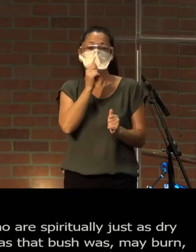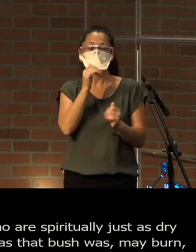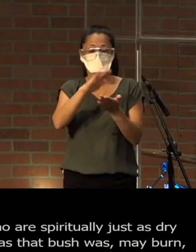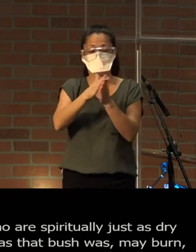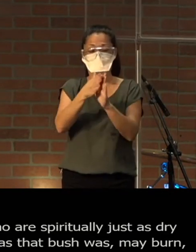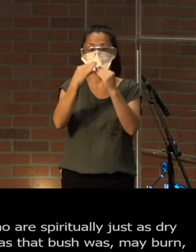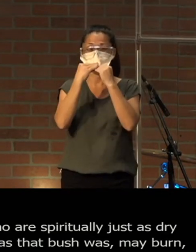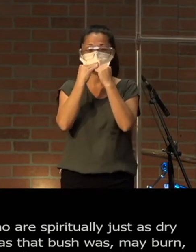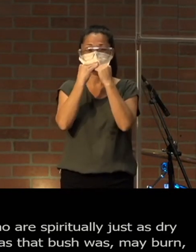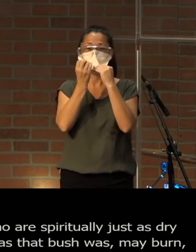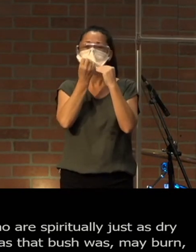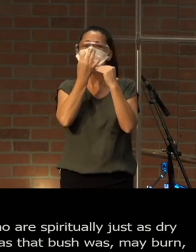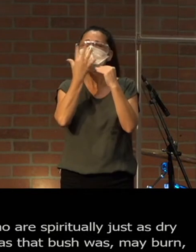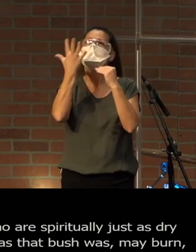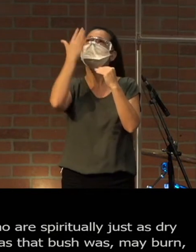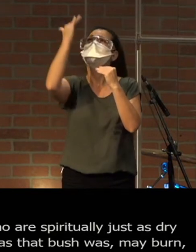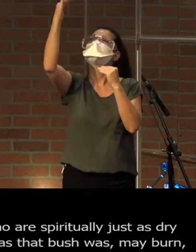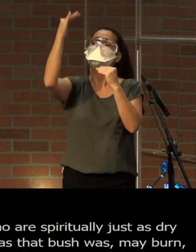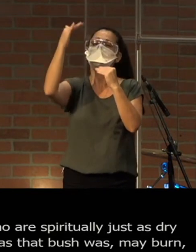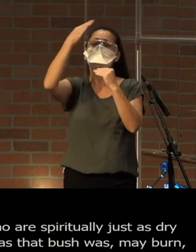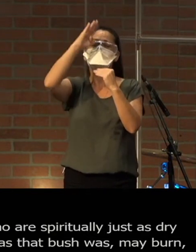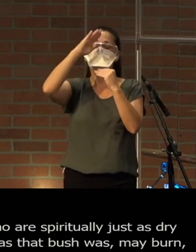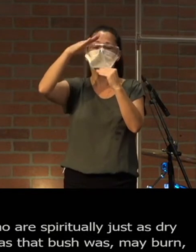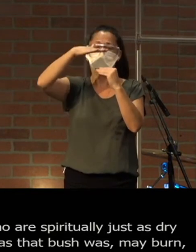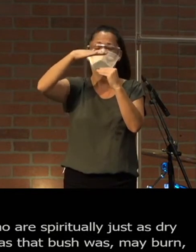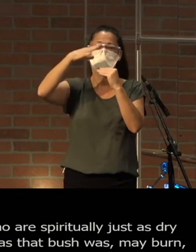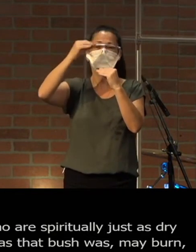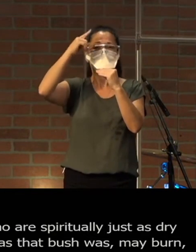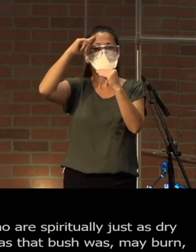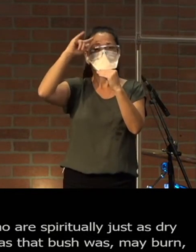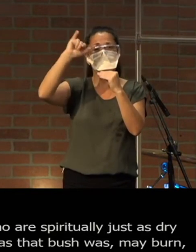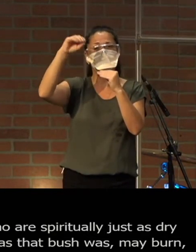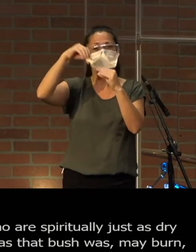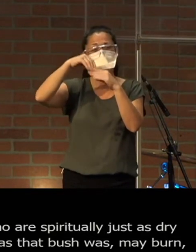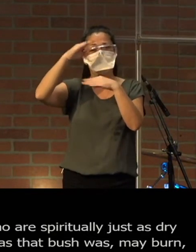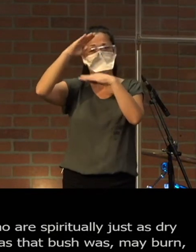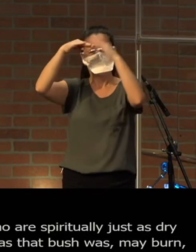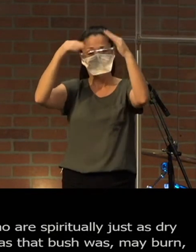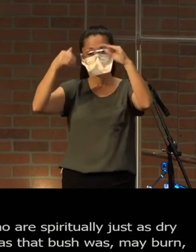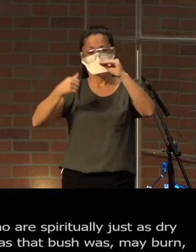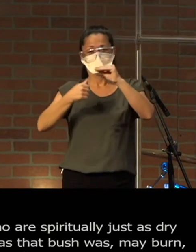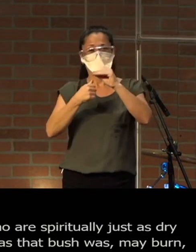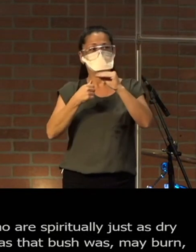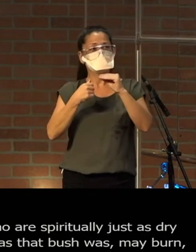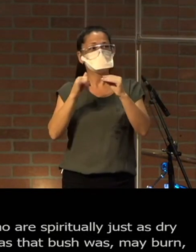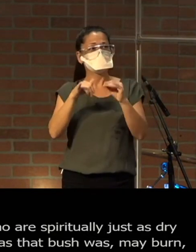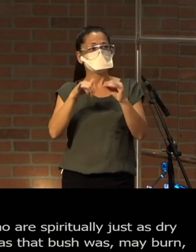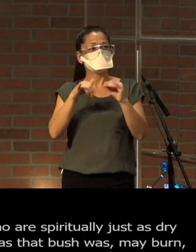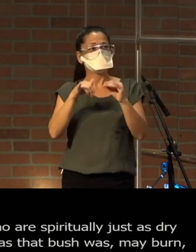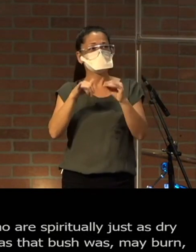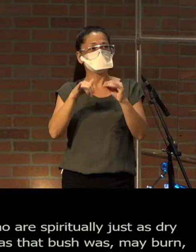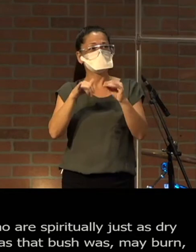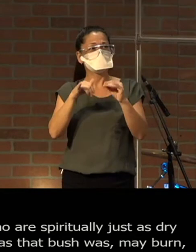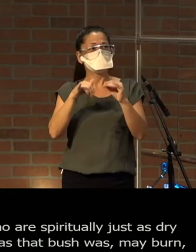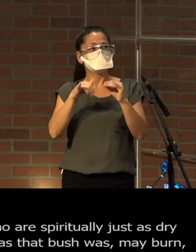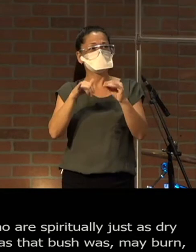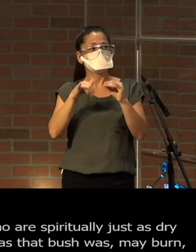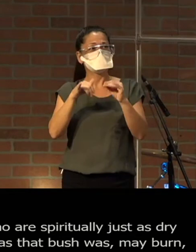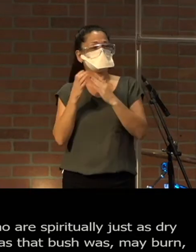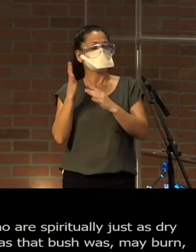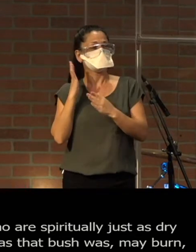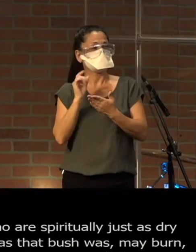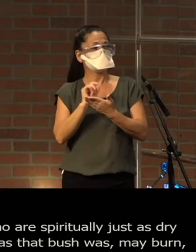beautiful creation and then our eternity in heaven that took me back to my classroom days of writing report card